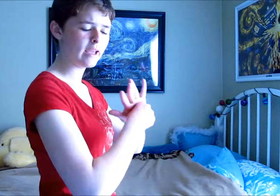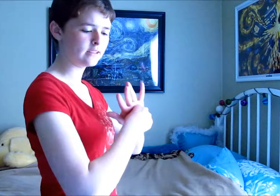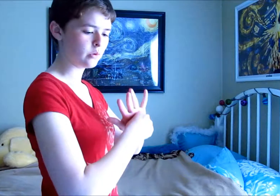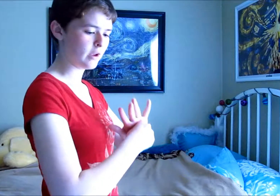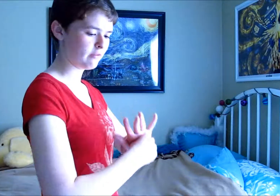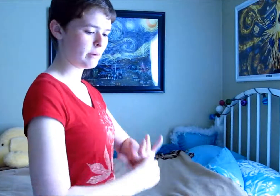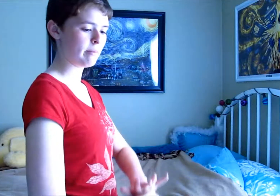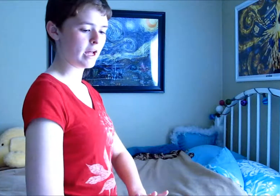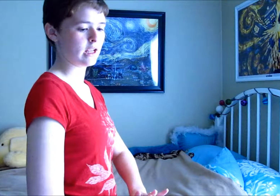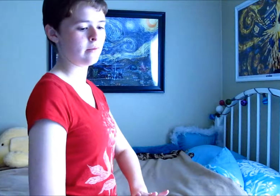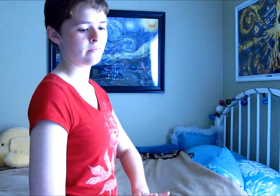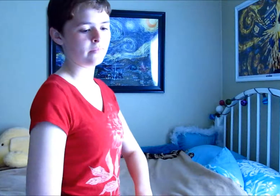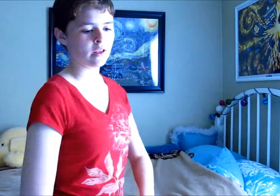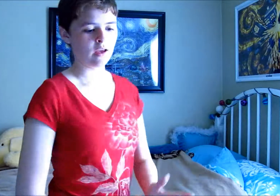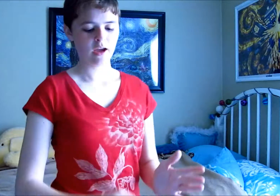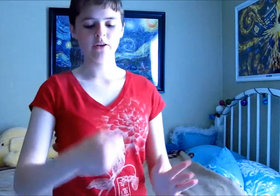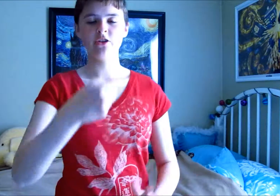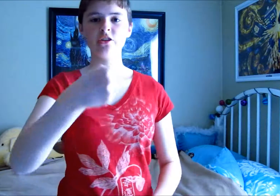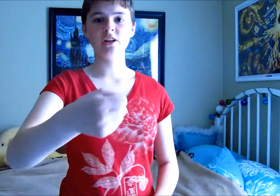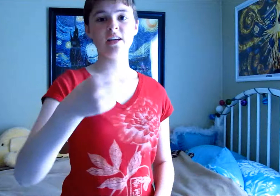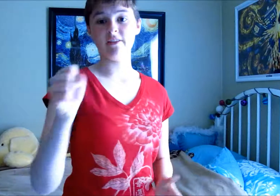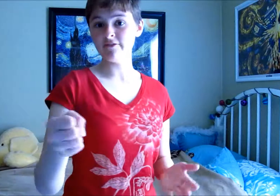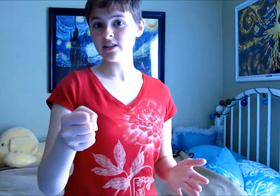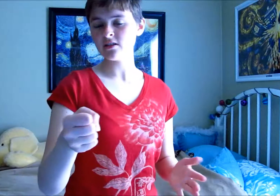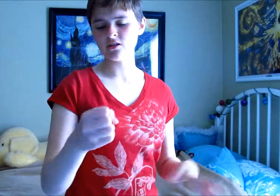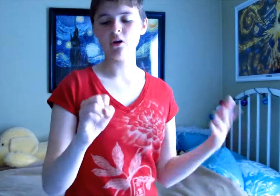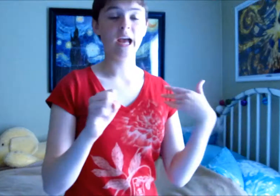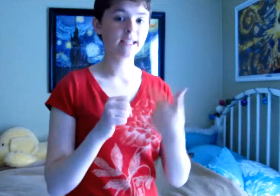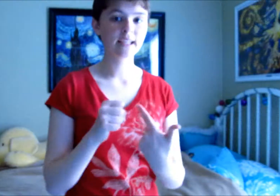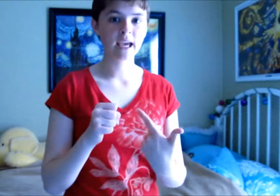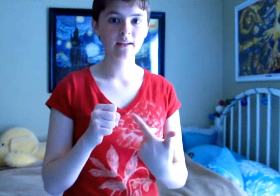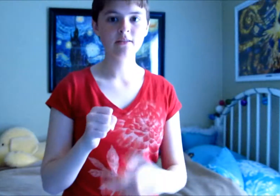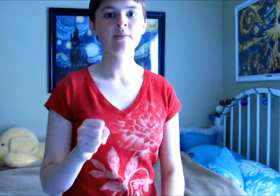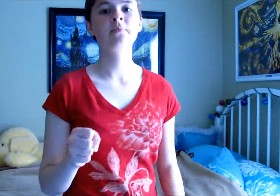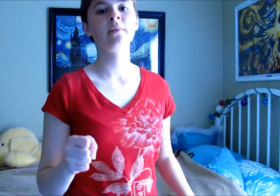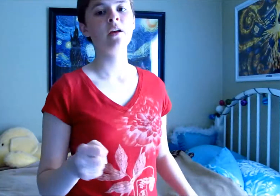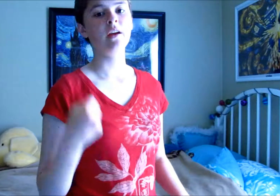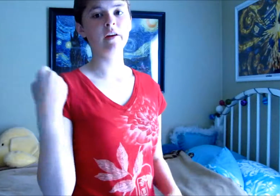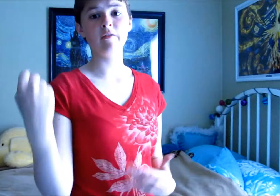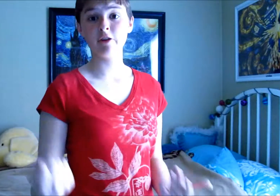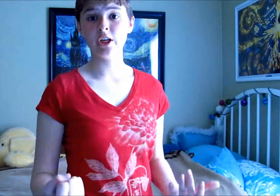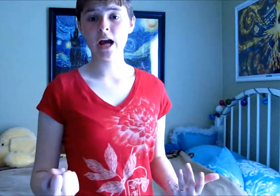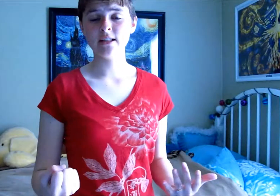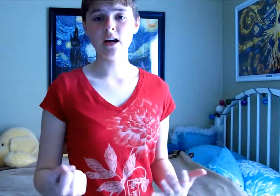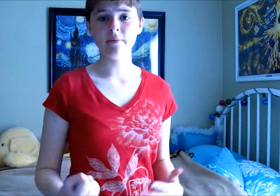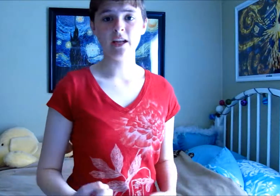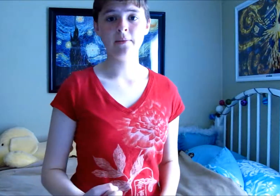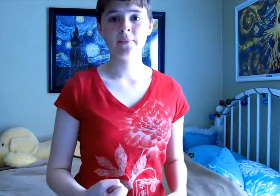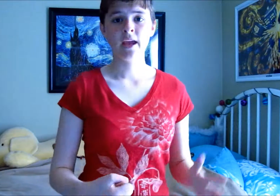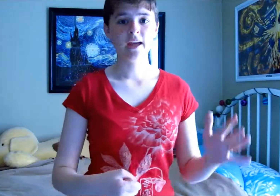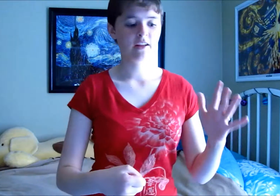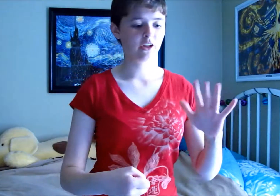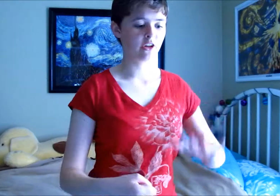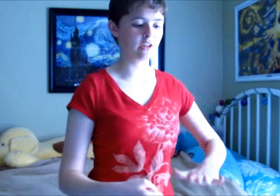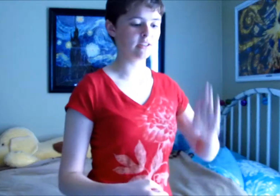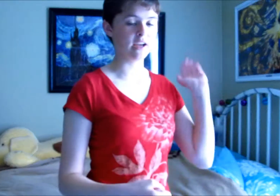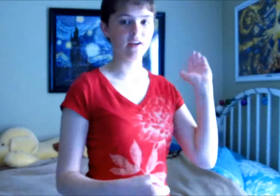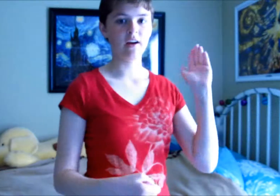ways away from my body. And you're just going to take a fist or a S hand for your non-dominant. And then you're going to take